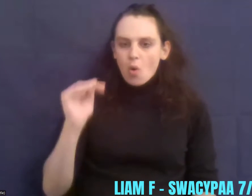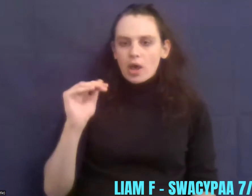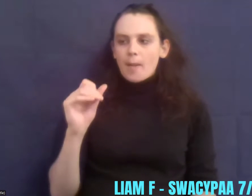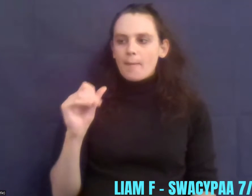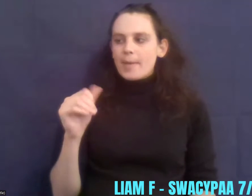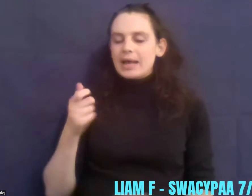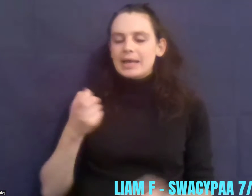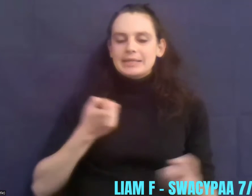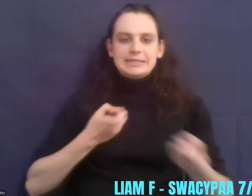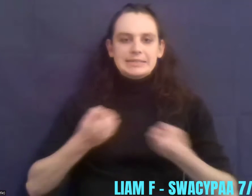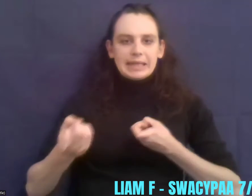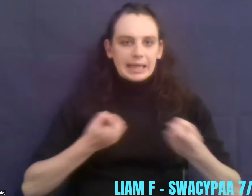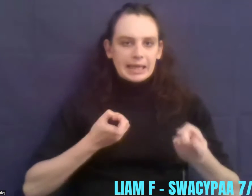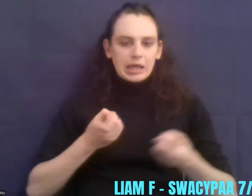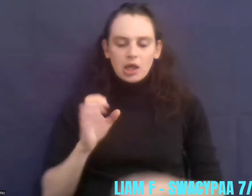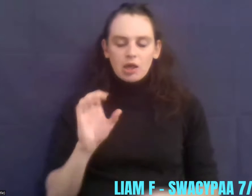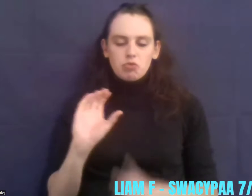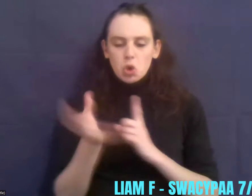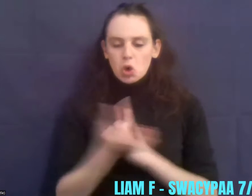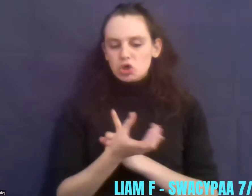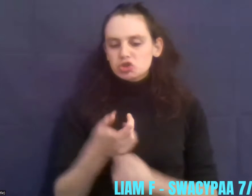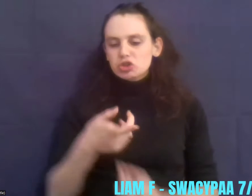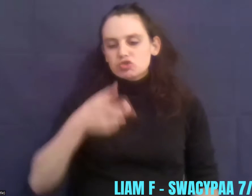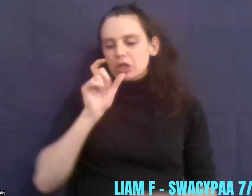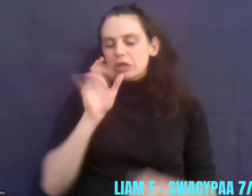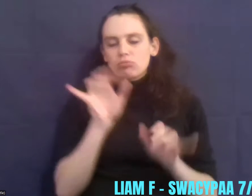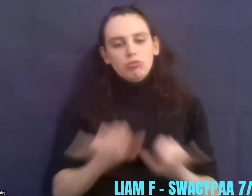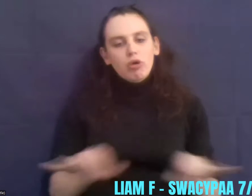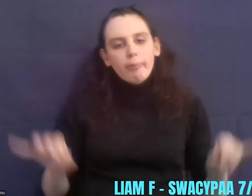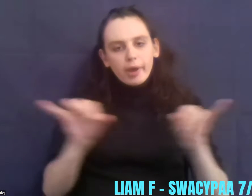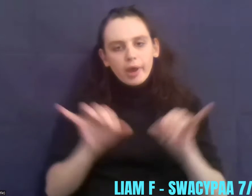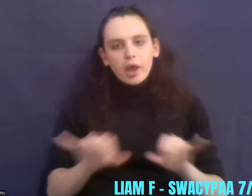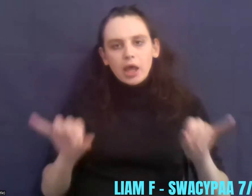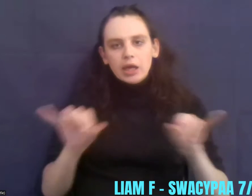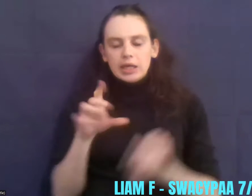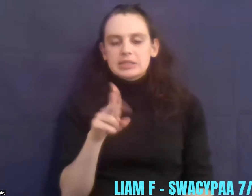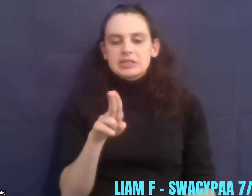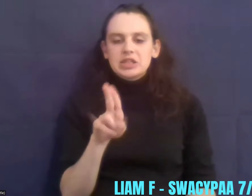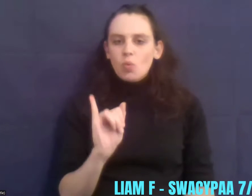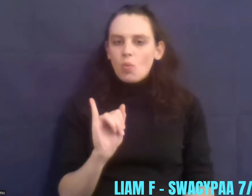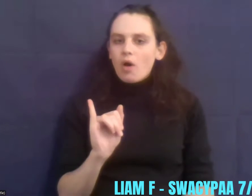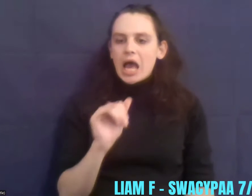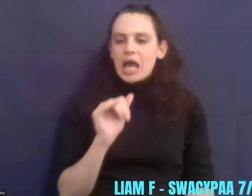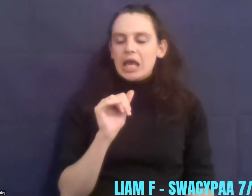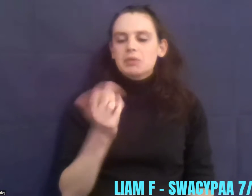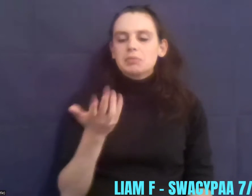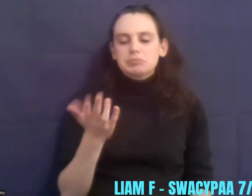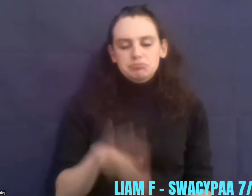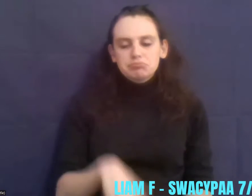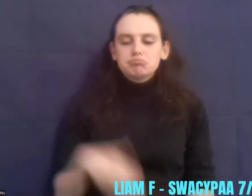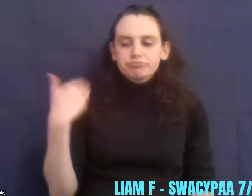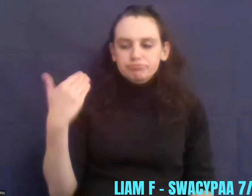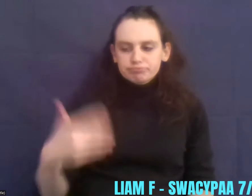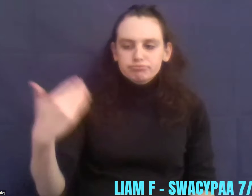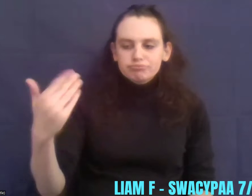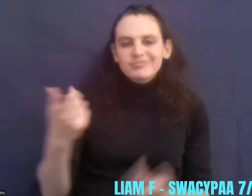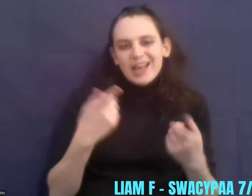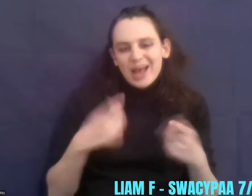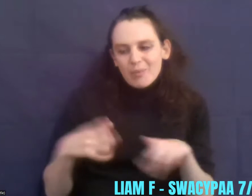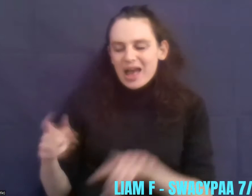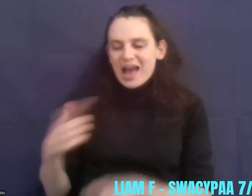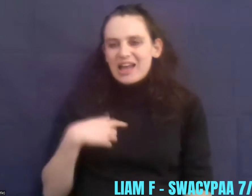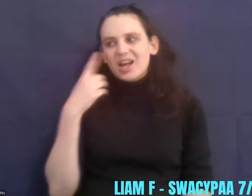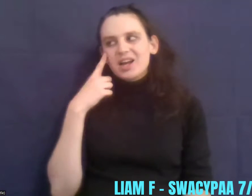culture where drinking's very common. DUIs are not that uncommon. Like I thought I got unlucky,